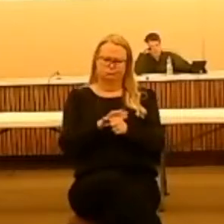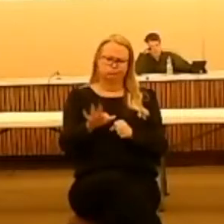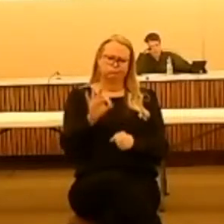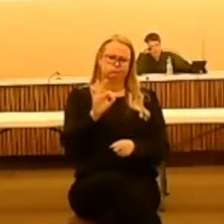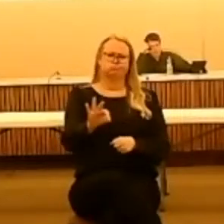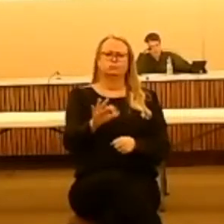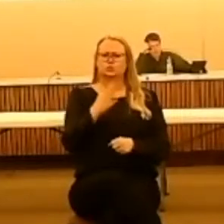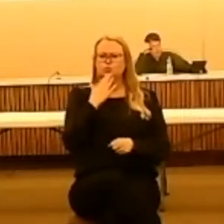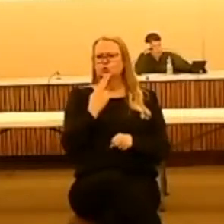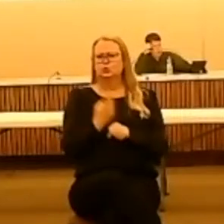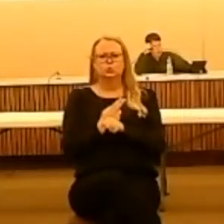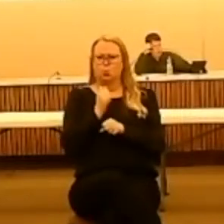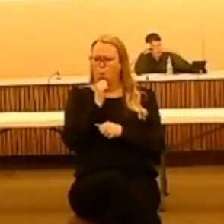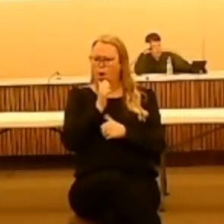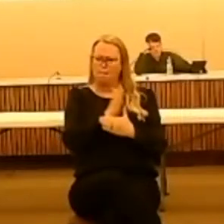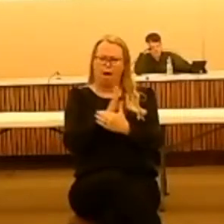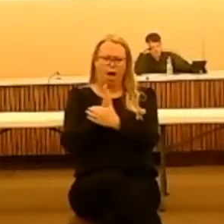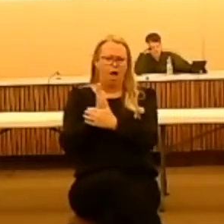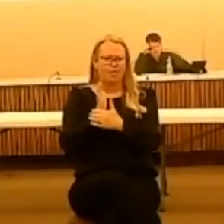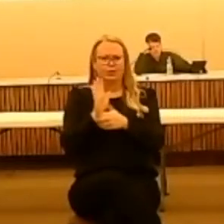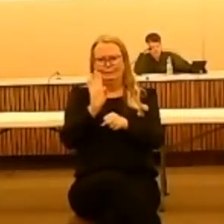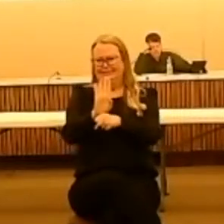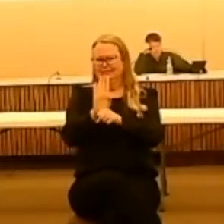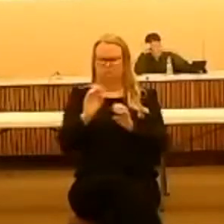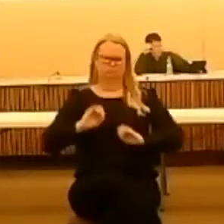existing commercial traffic in that area.